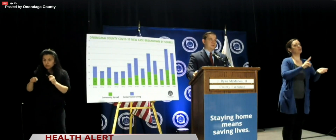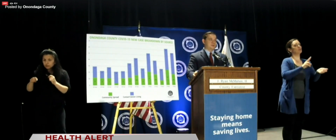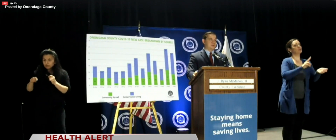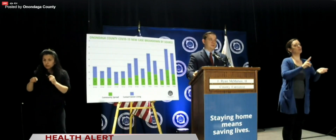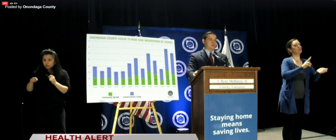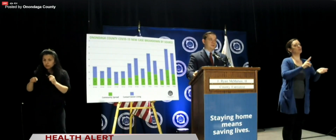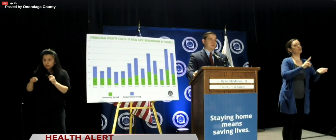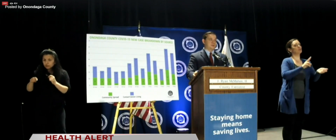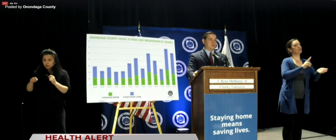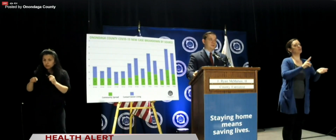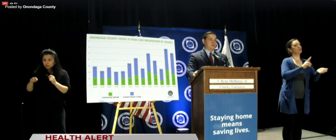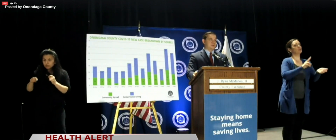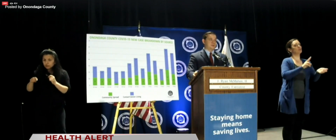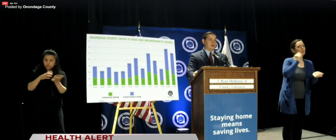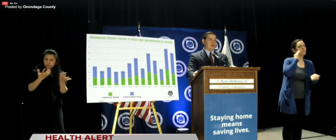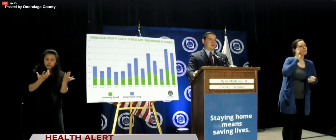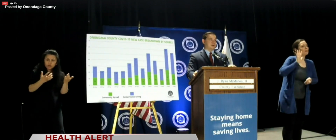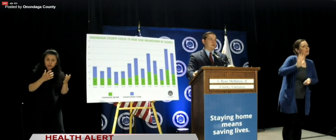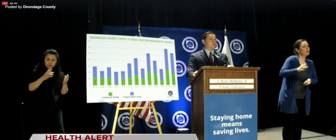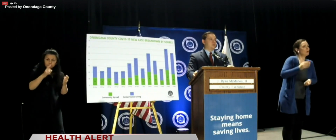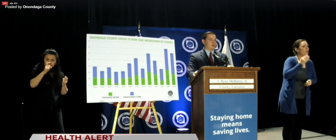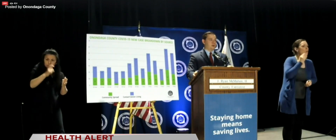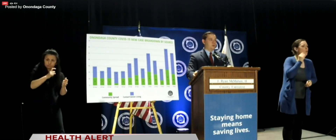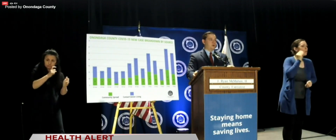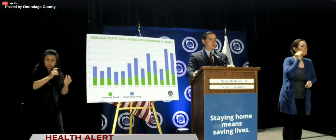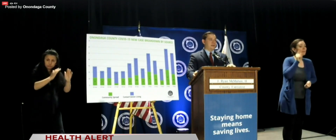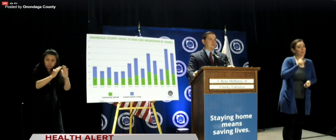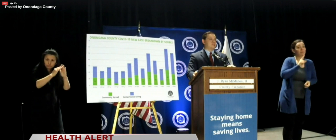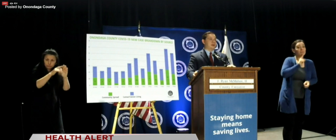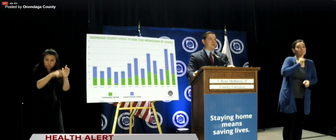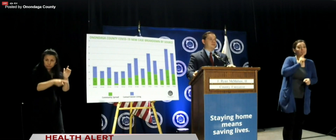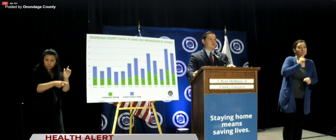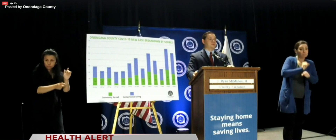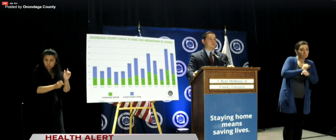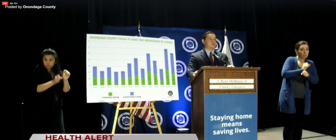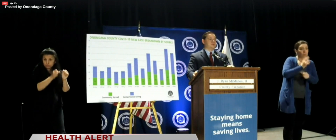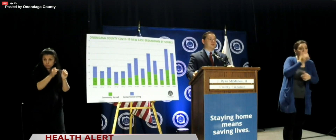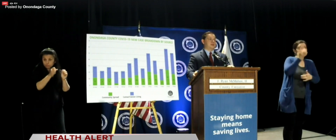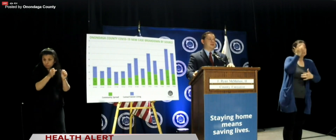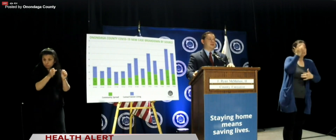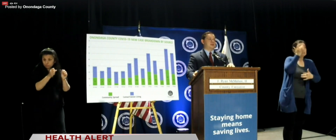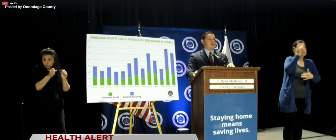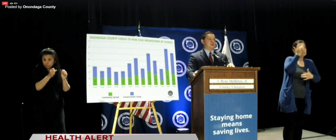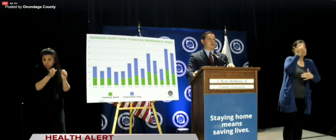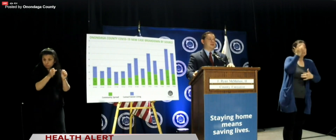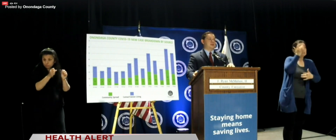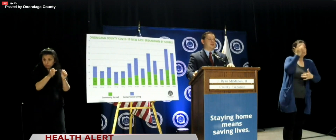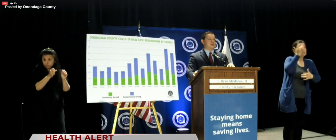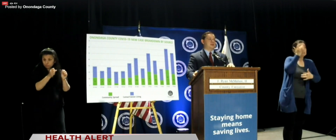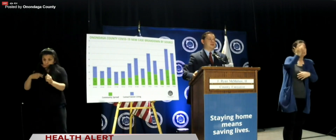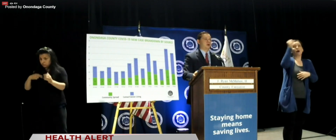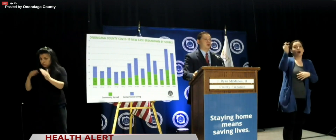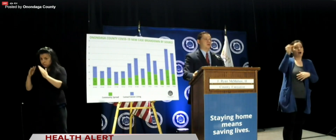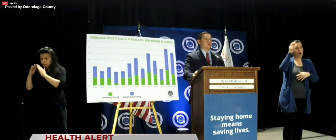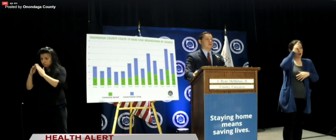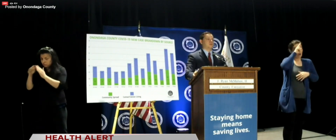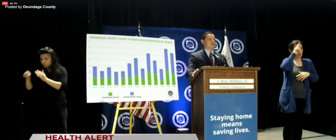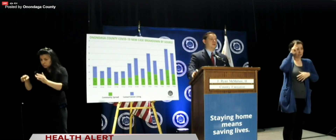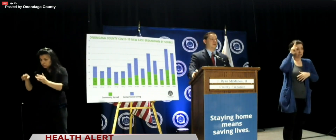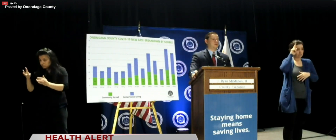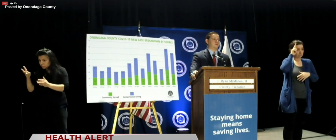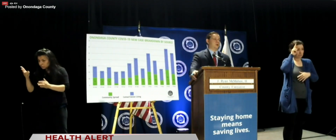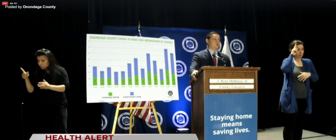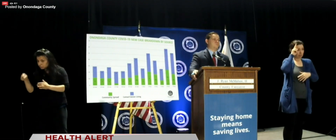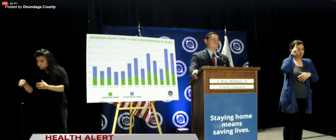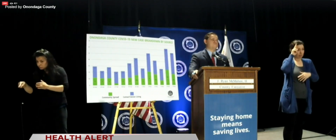and are counted in the 41. That's my assumption today. Again, if I'm wrong, I'll clarify that